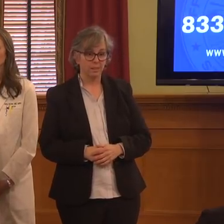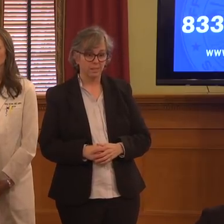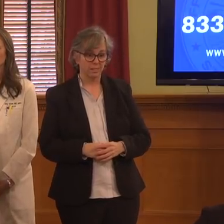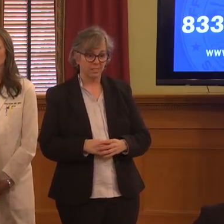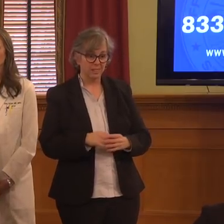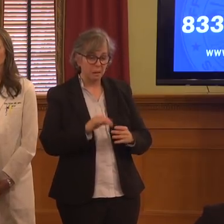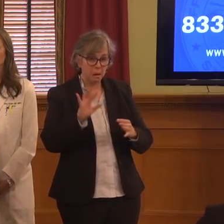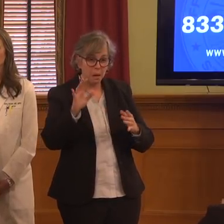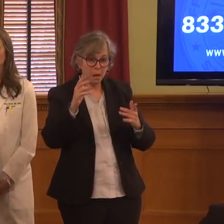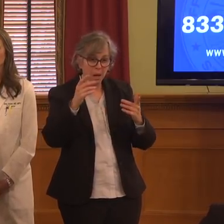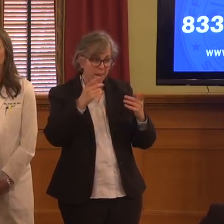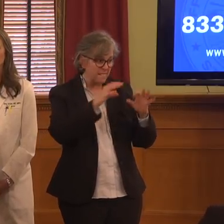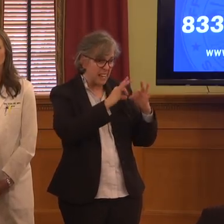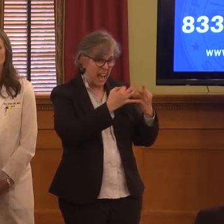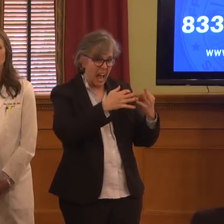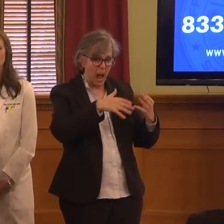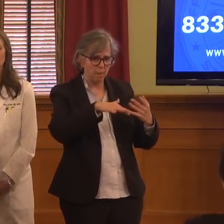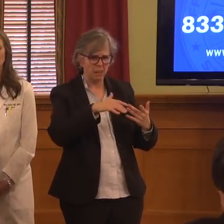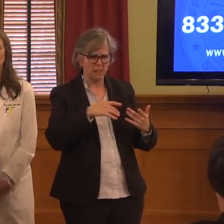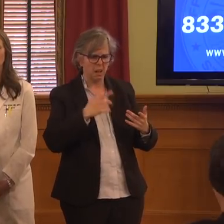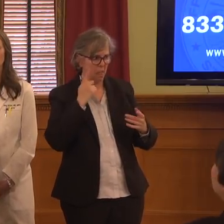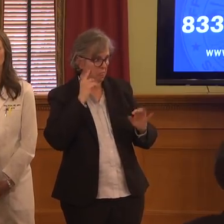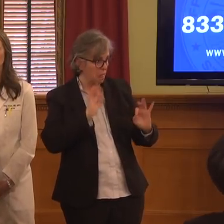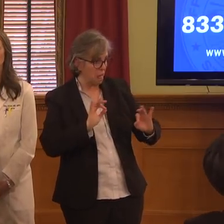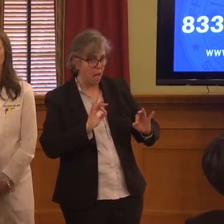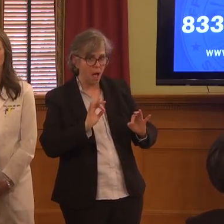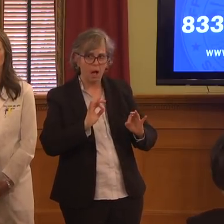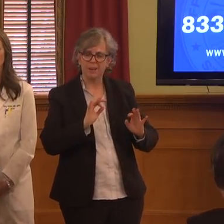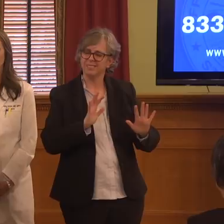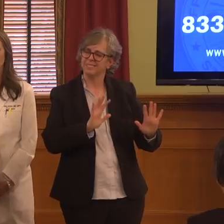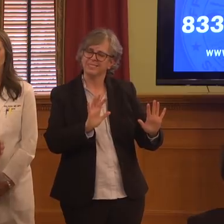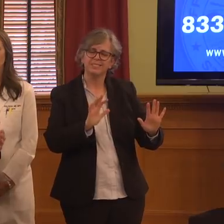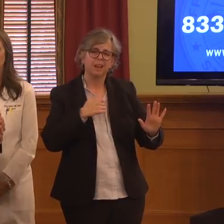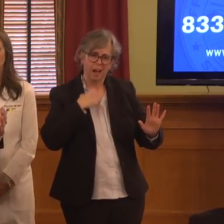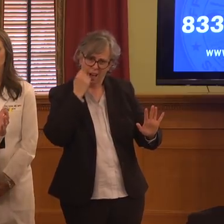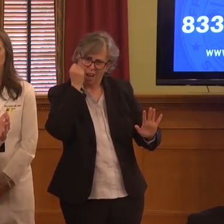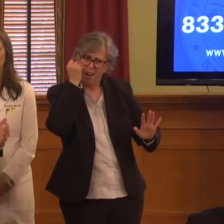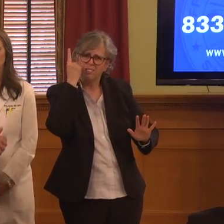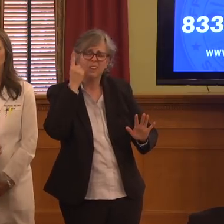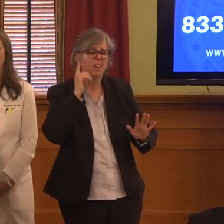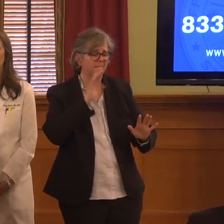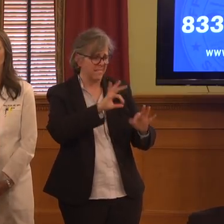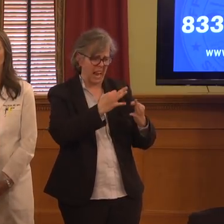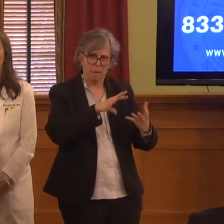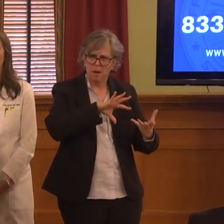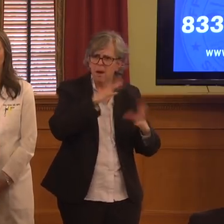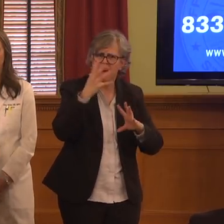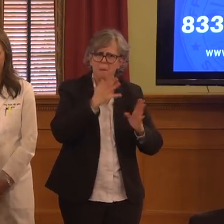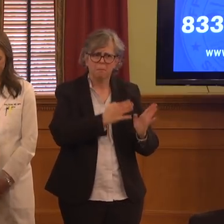on families, the change in plans, families